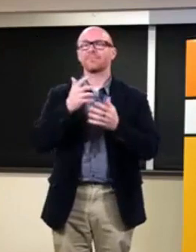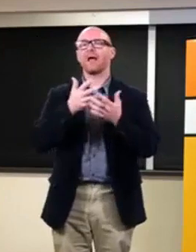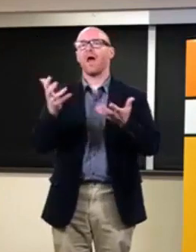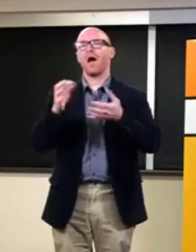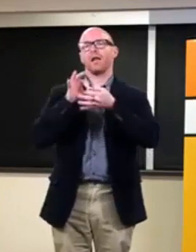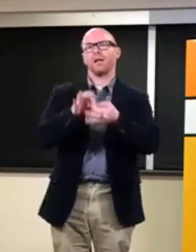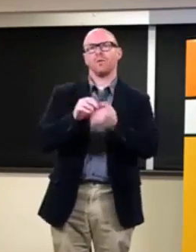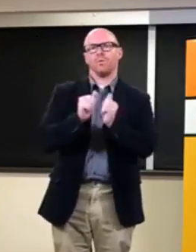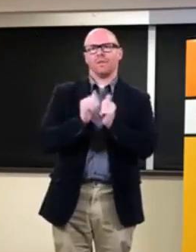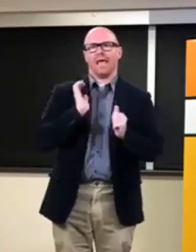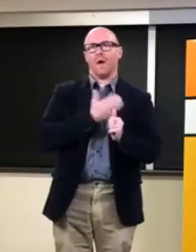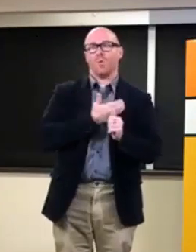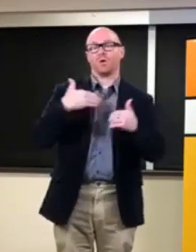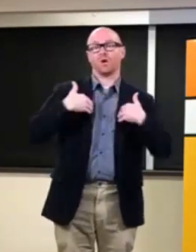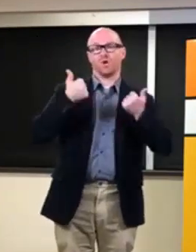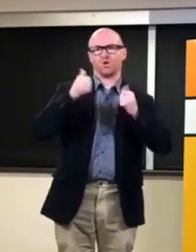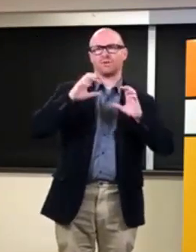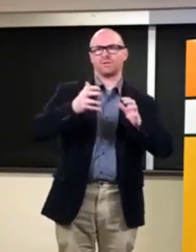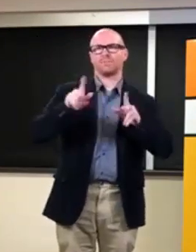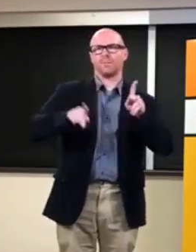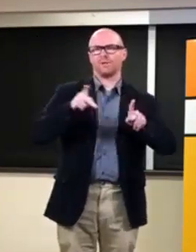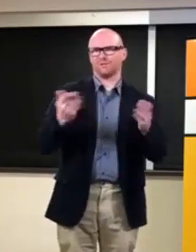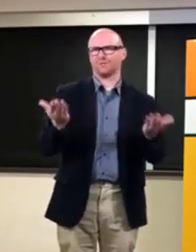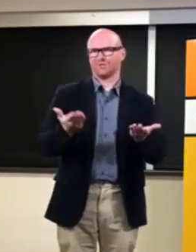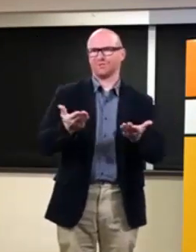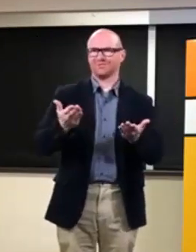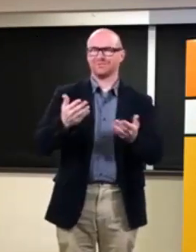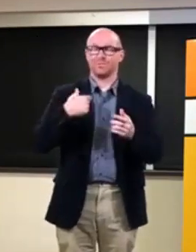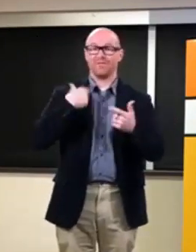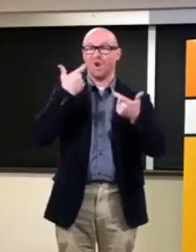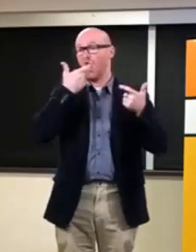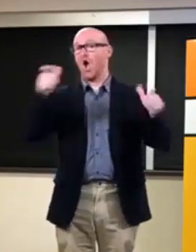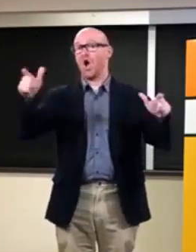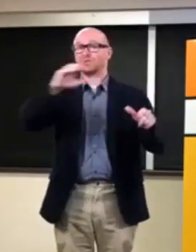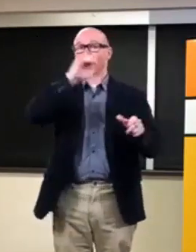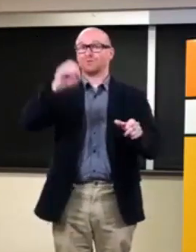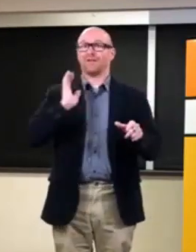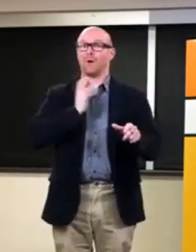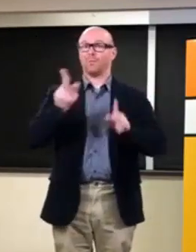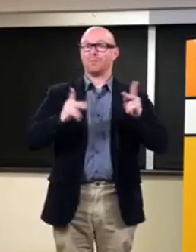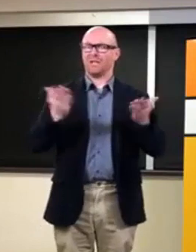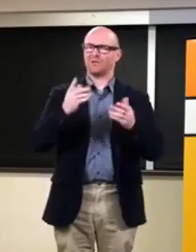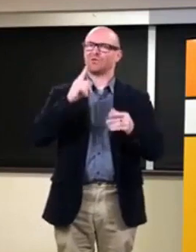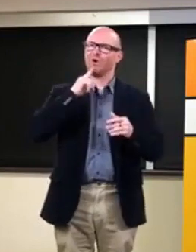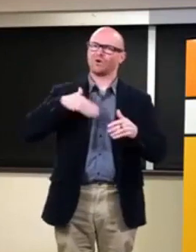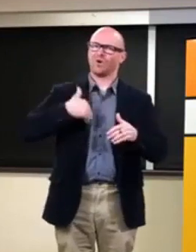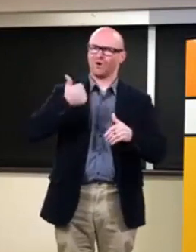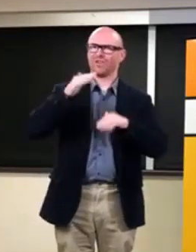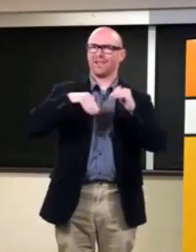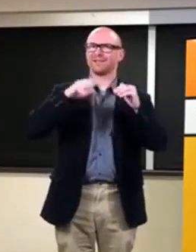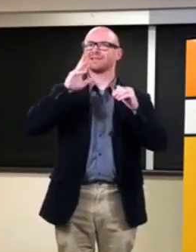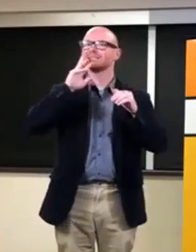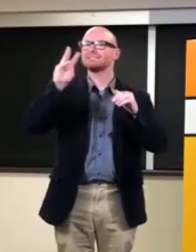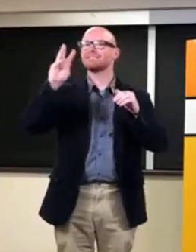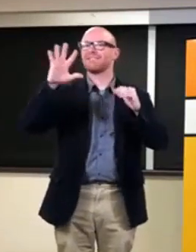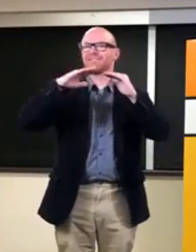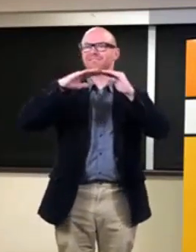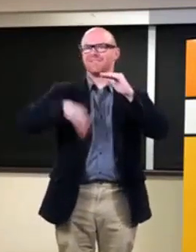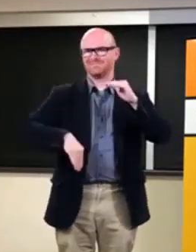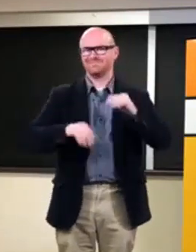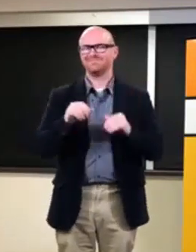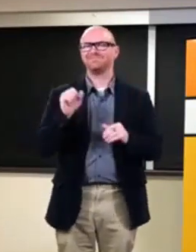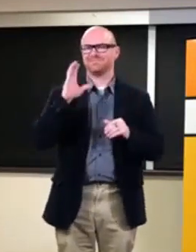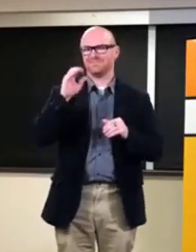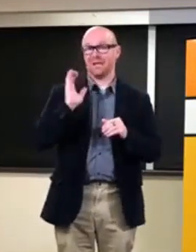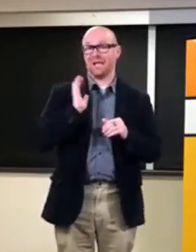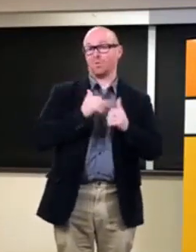do with our younger population here. So we have a large percentage of our population that's less than age 65 years, so we have